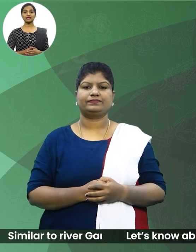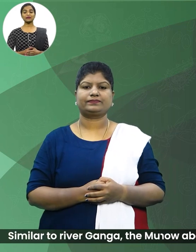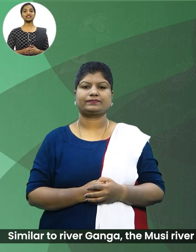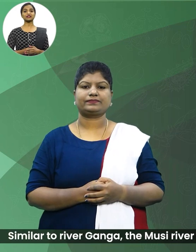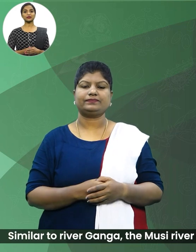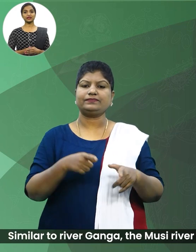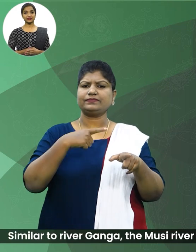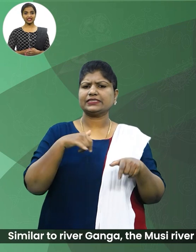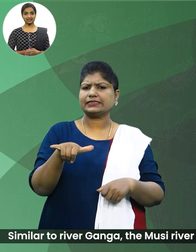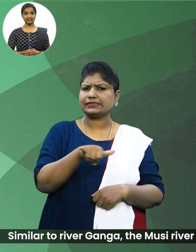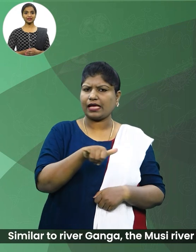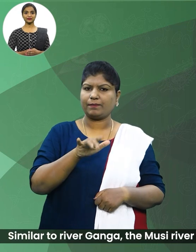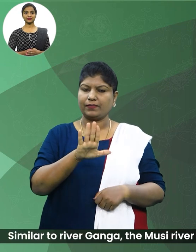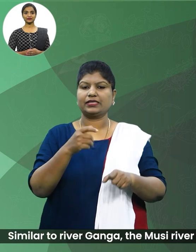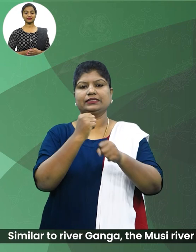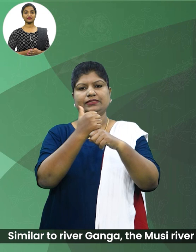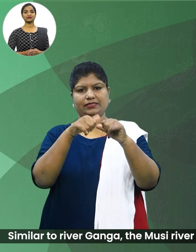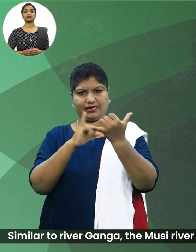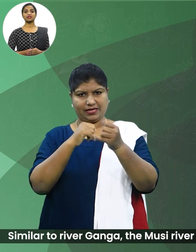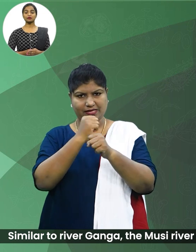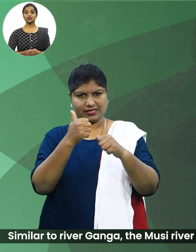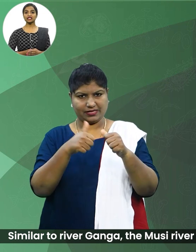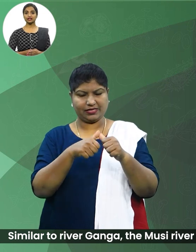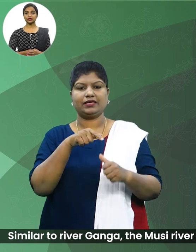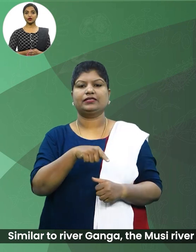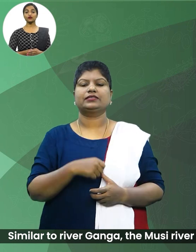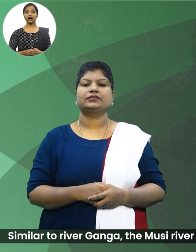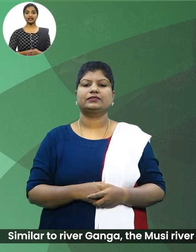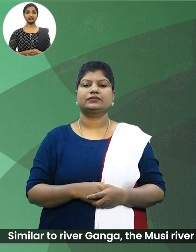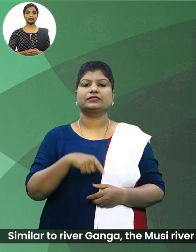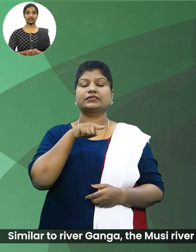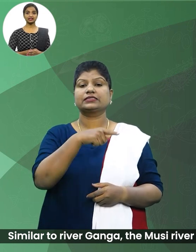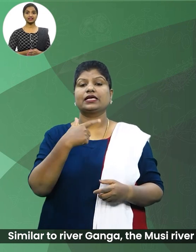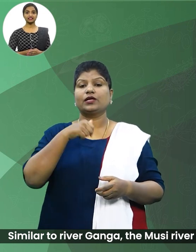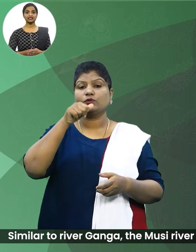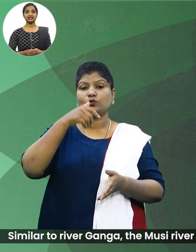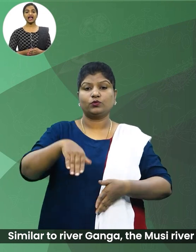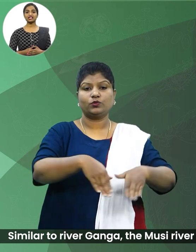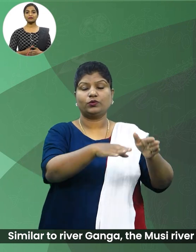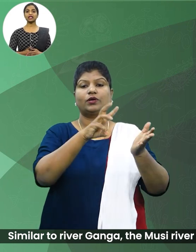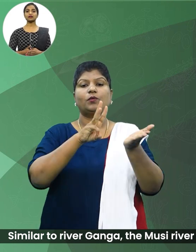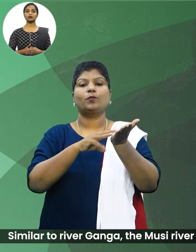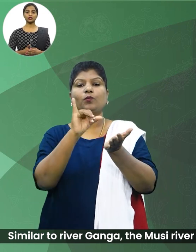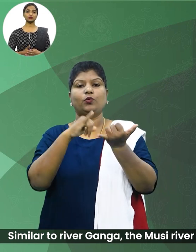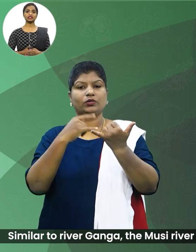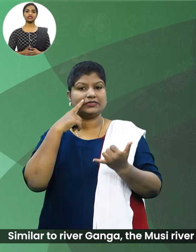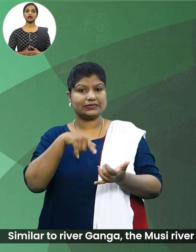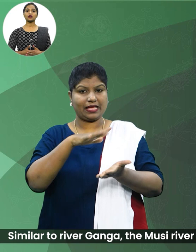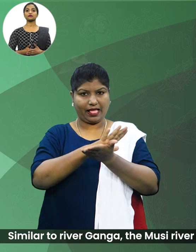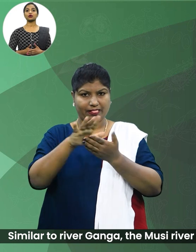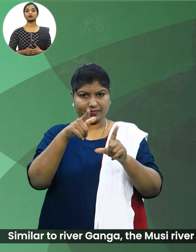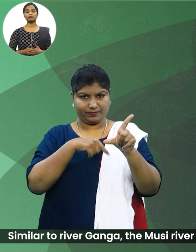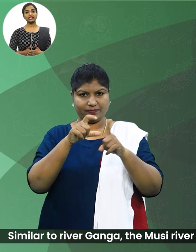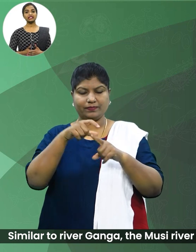Similar to River Ganga, the Musi River of Hyderabad has been polluted